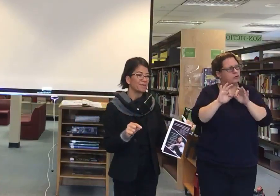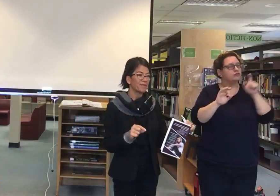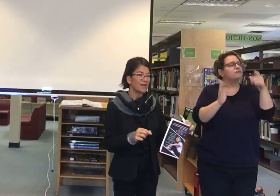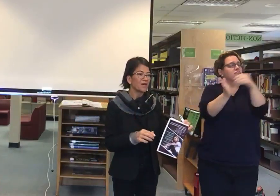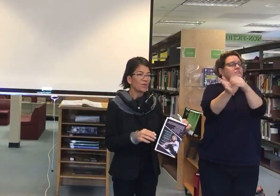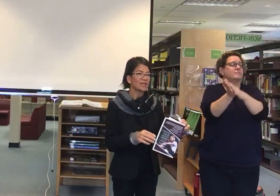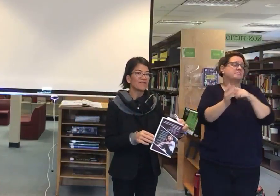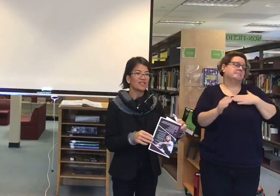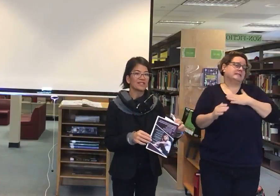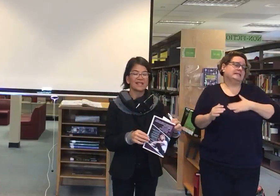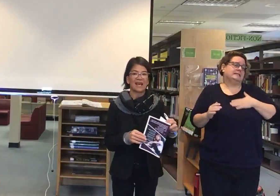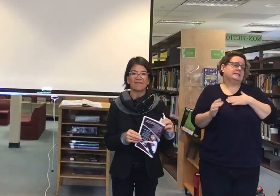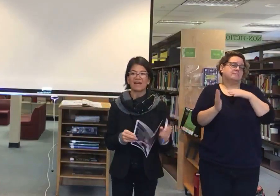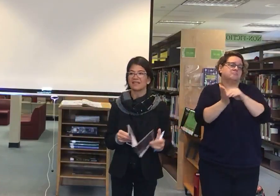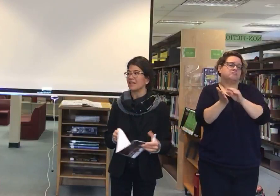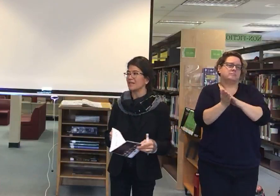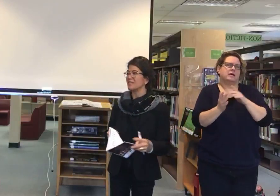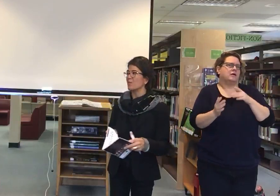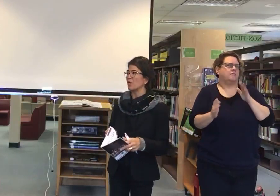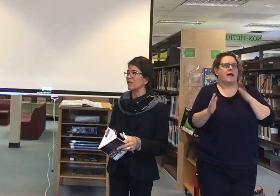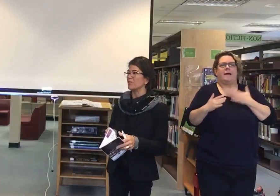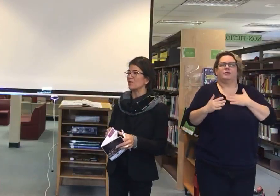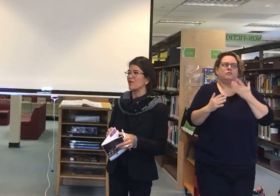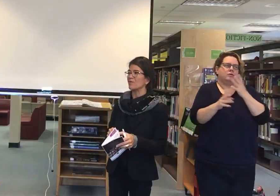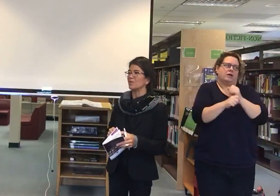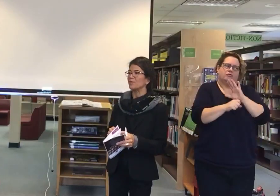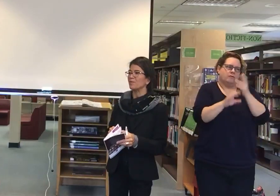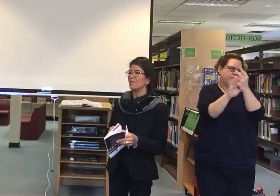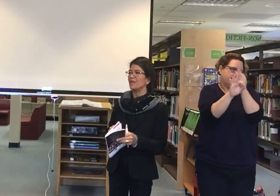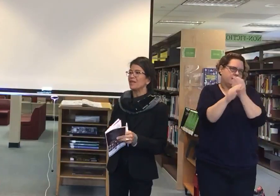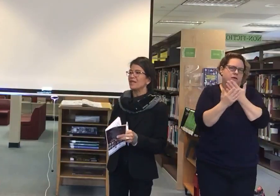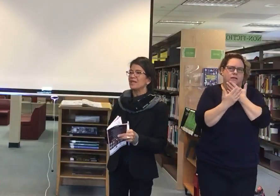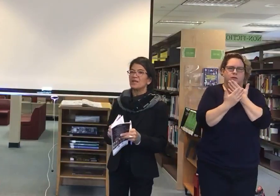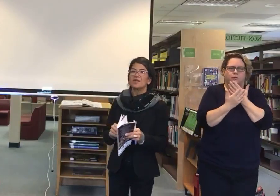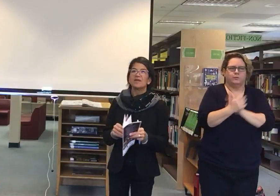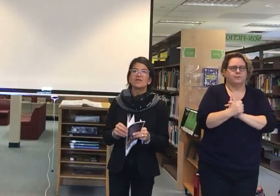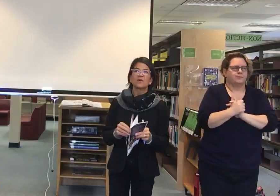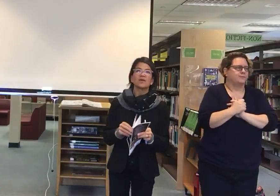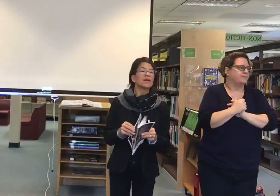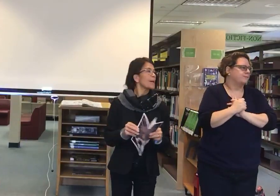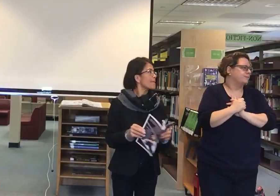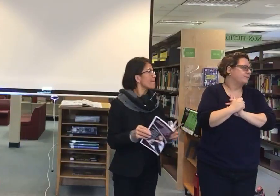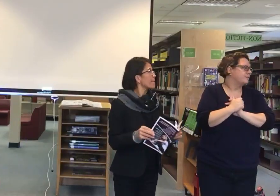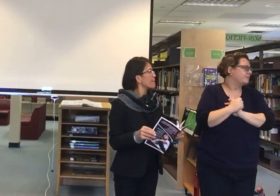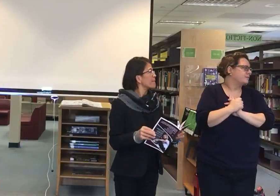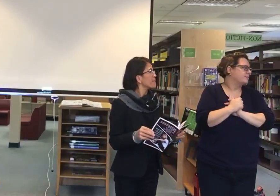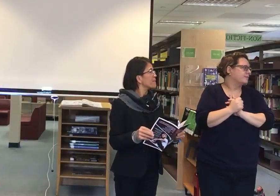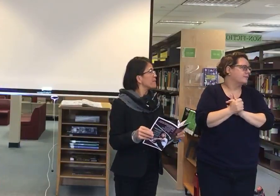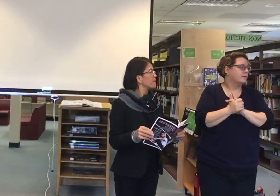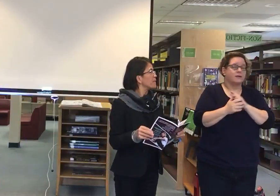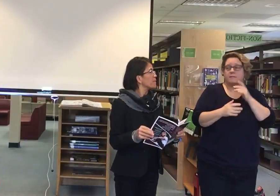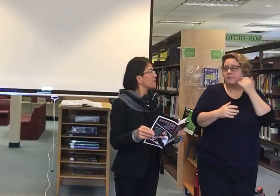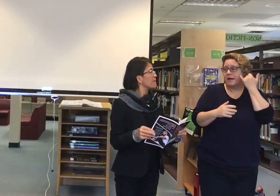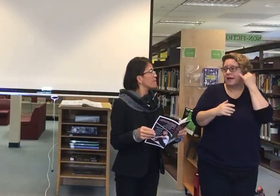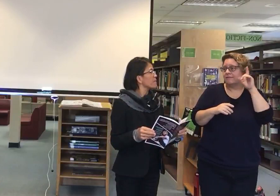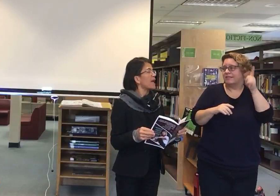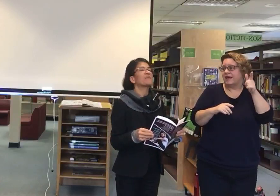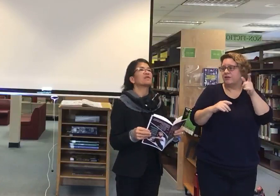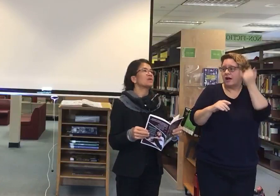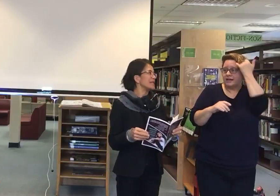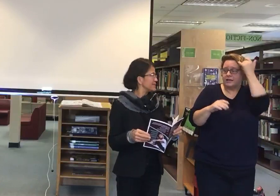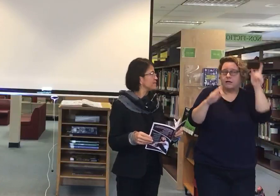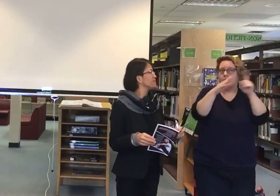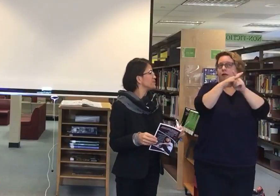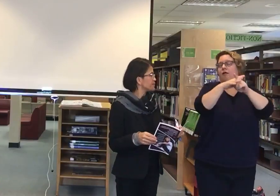and would love to just have that support and input from you. And then also, if somebody had an idea later, like you